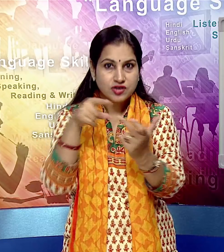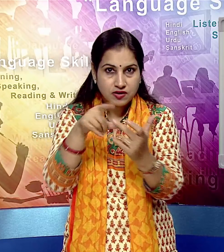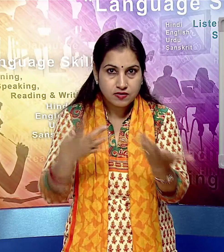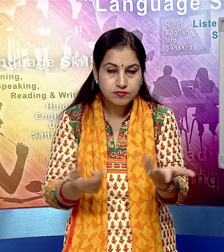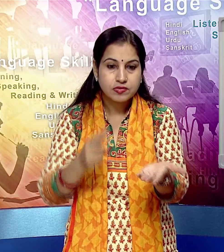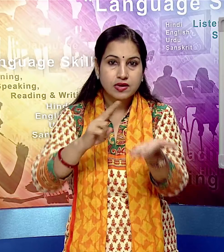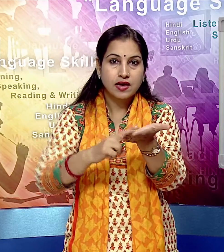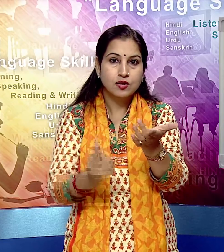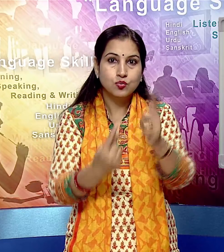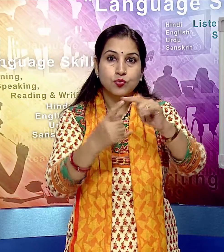nuts,